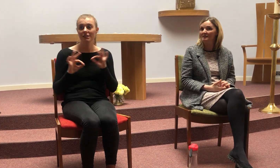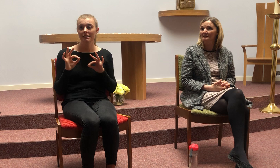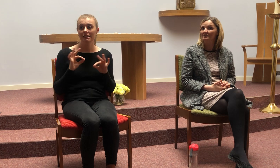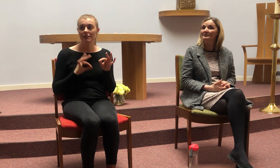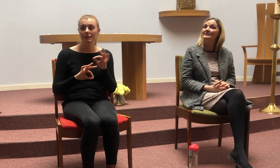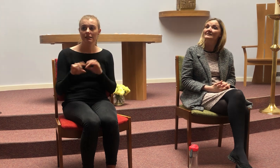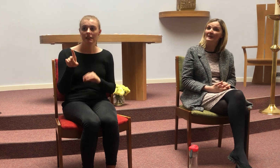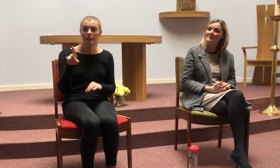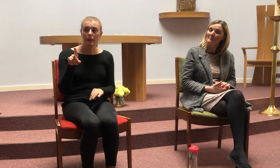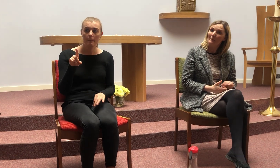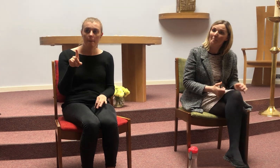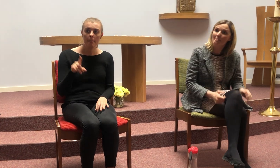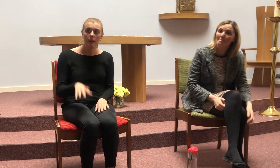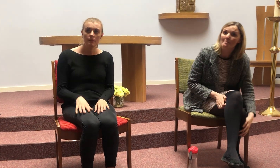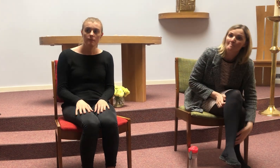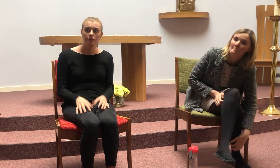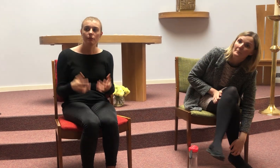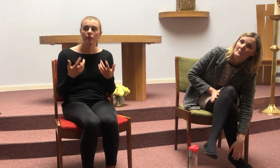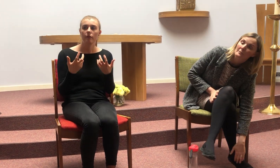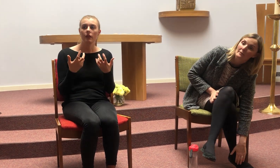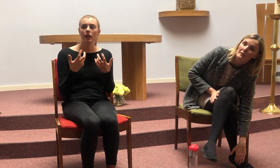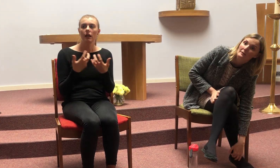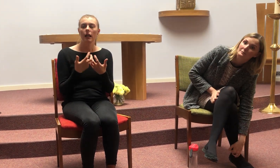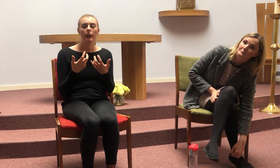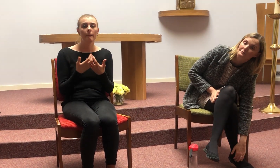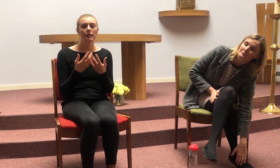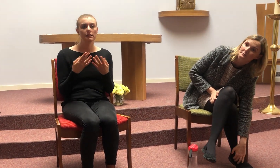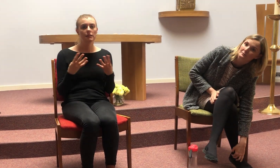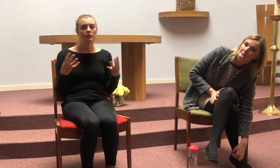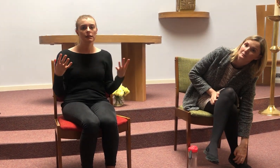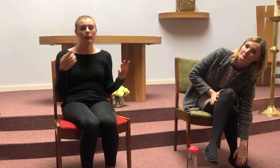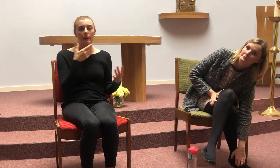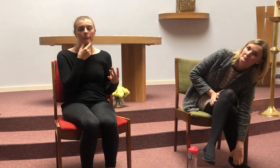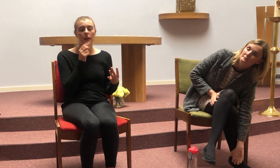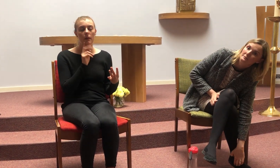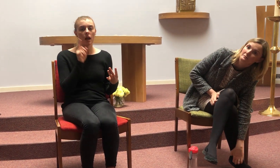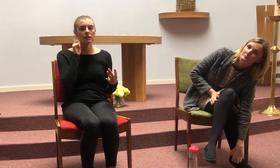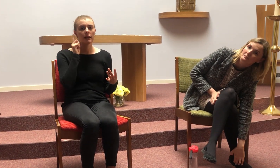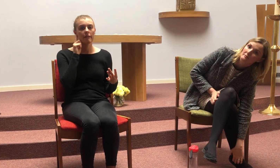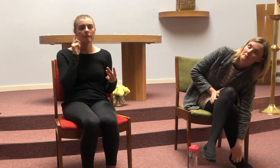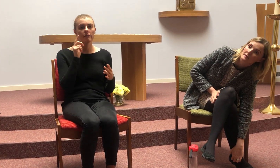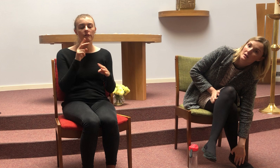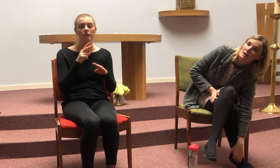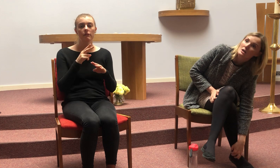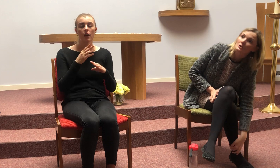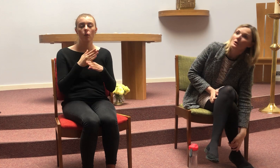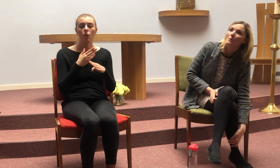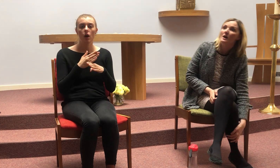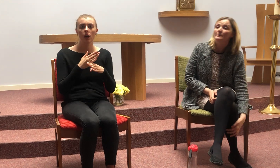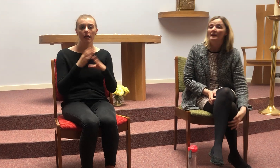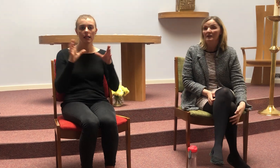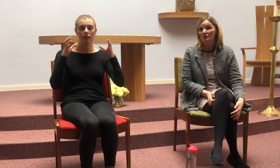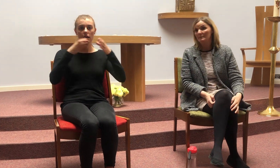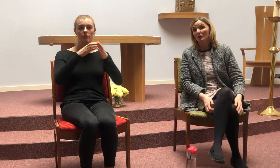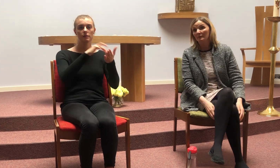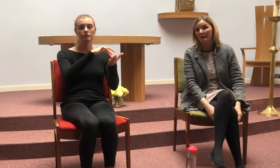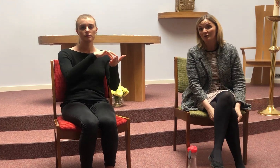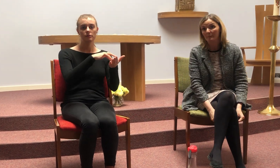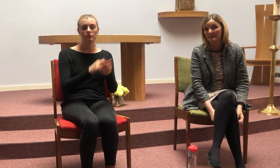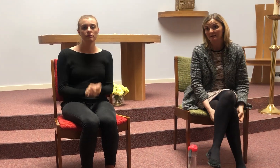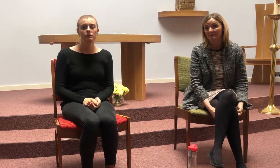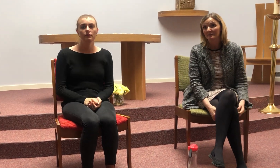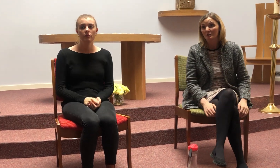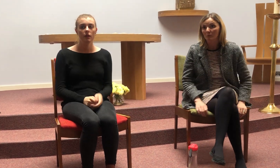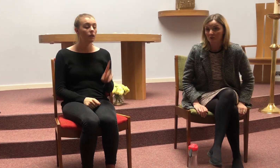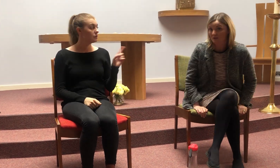comments or? Yeah. How many deaf people work in the head office and are helping to set up these recruitment policies? So I'm the only